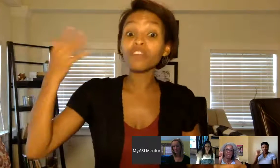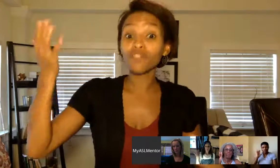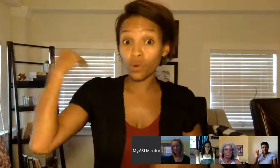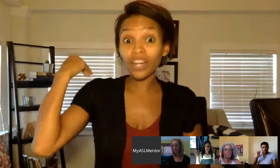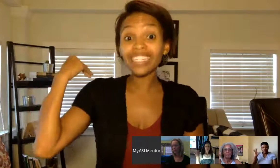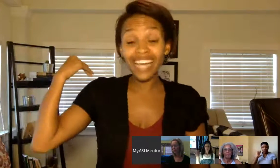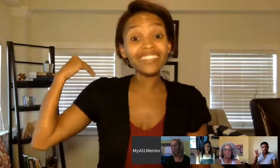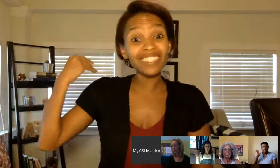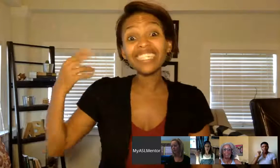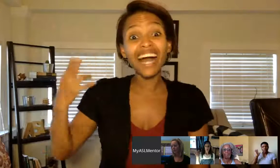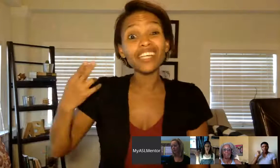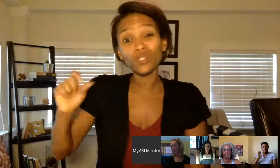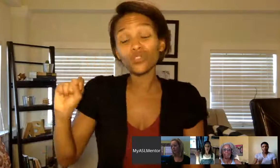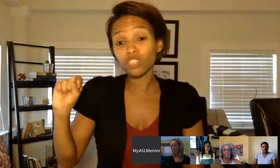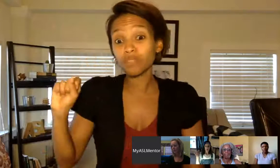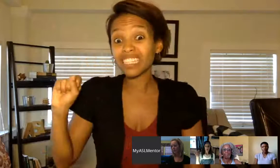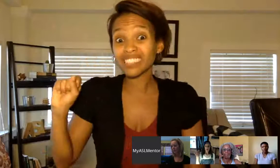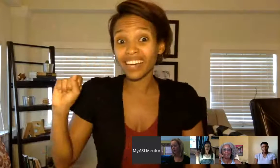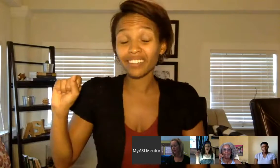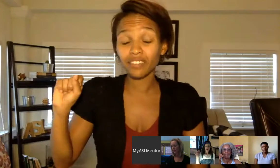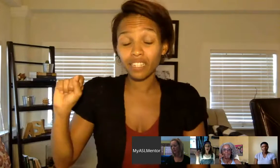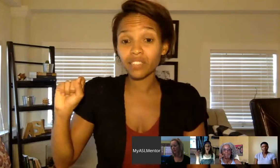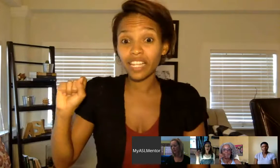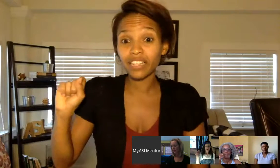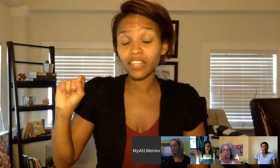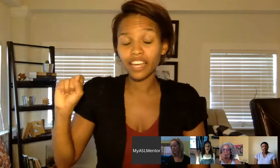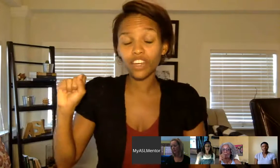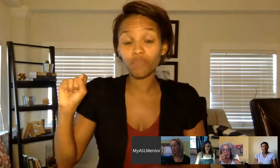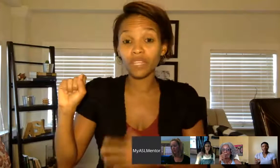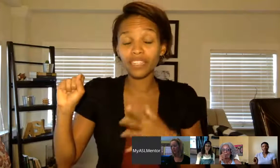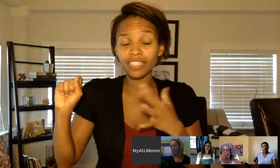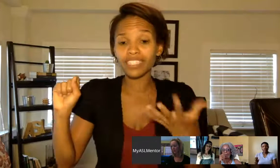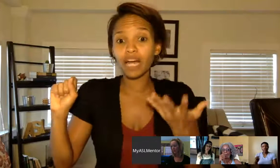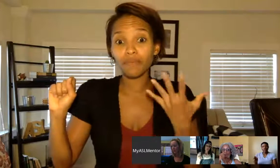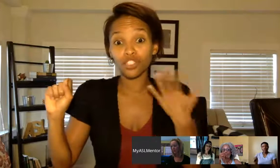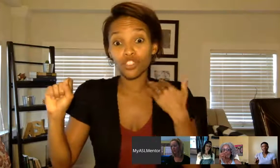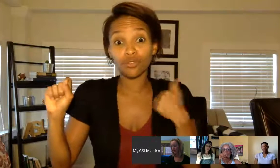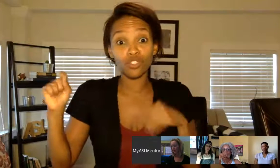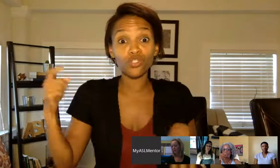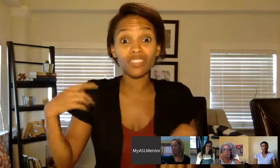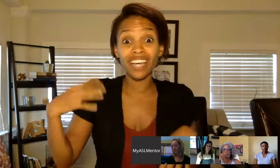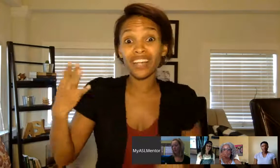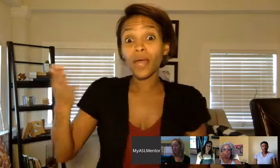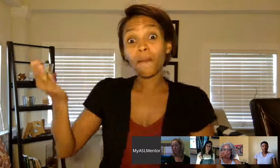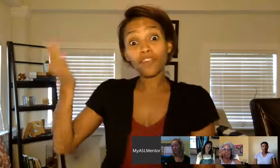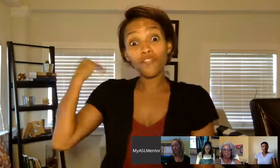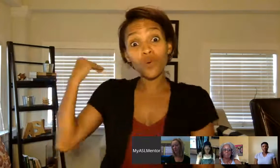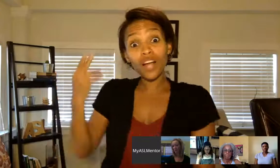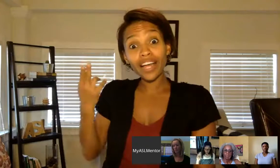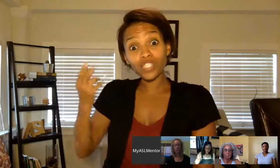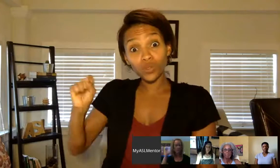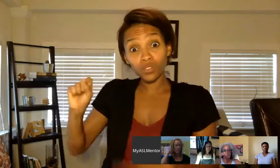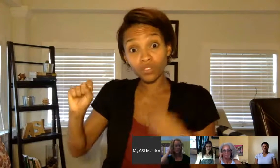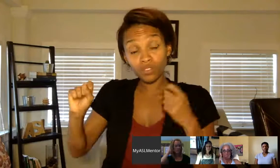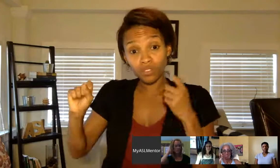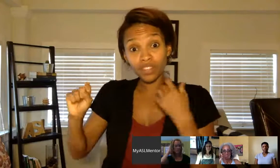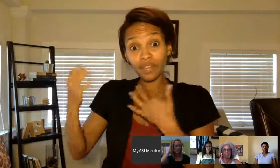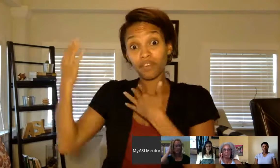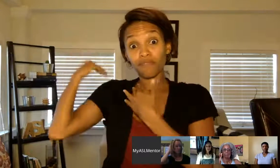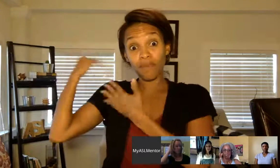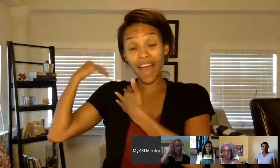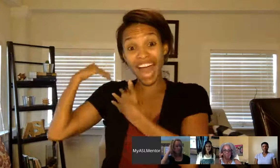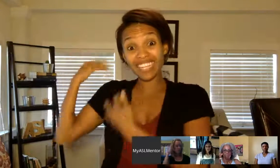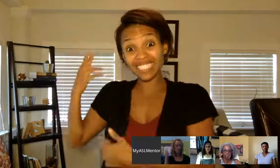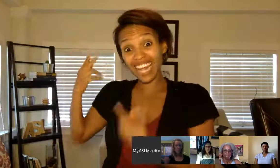Before, and technically high school could be the sign, it could be a time too. So you could sign before high school,